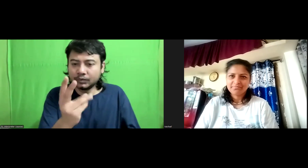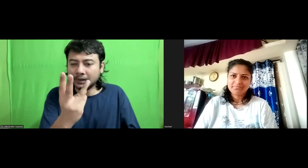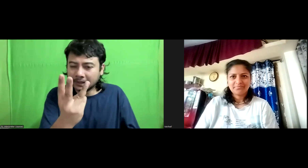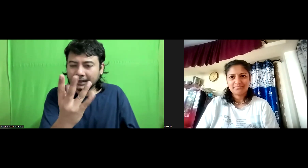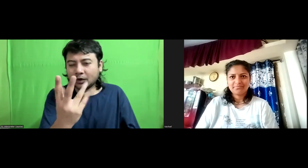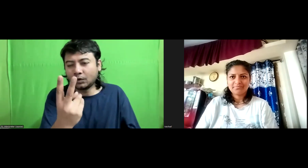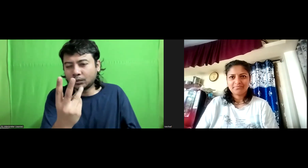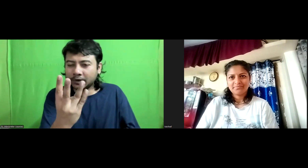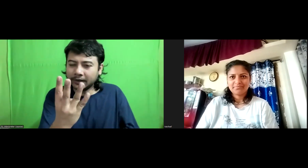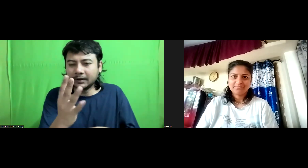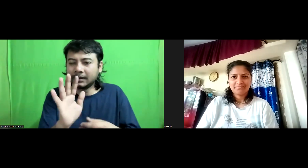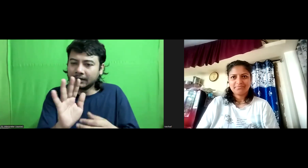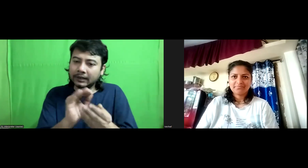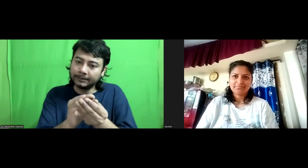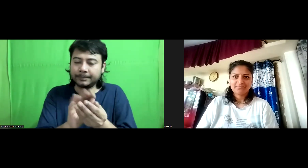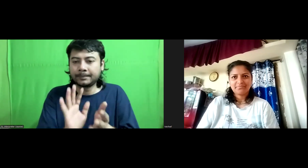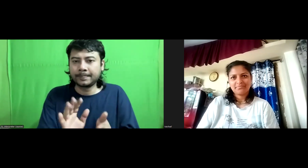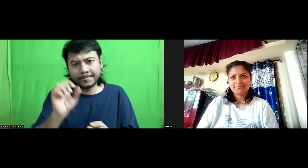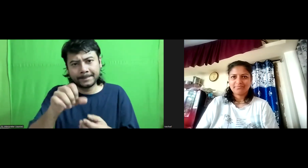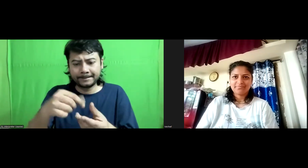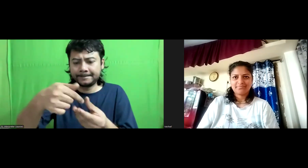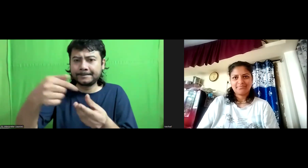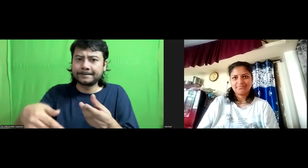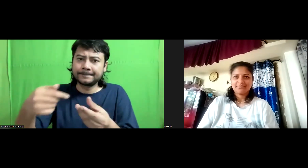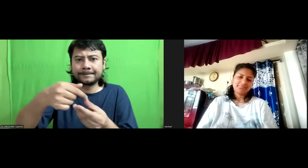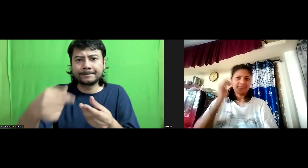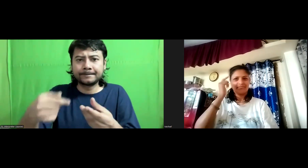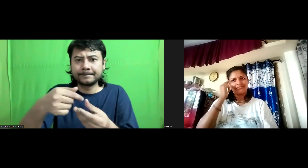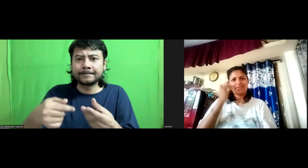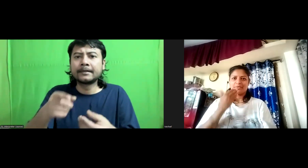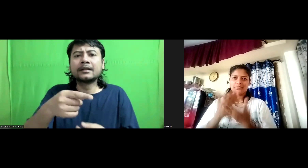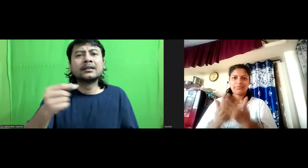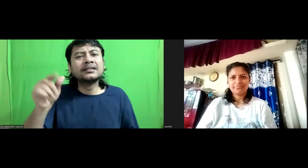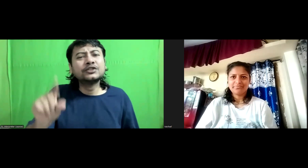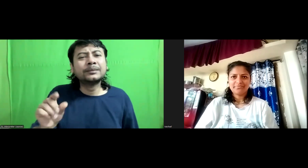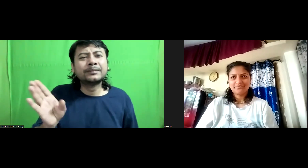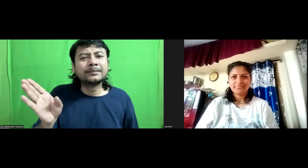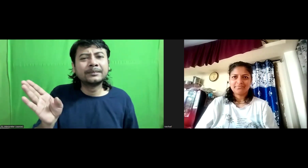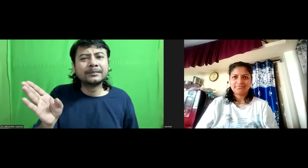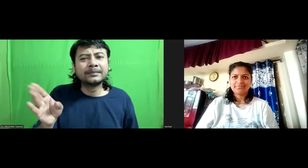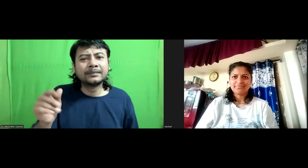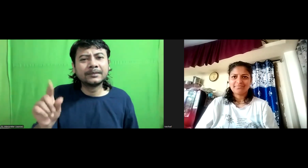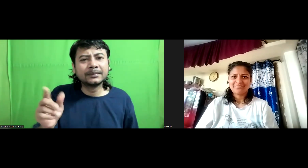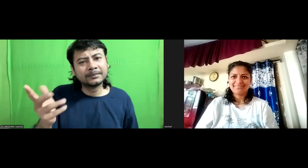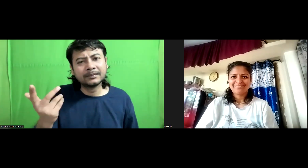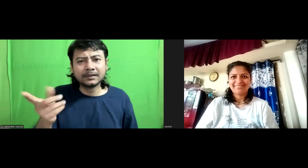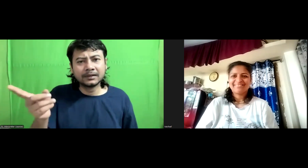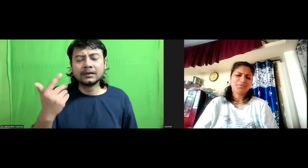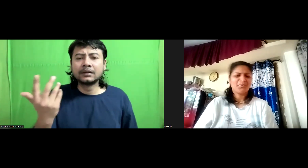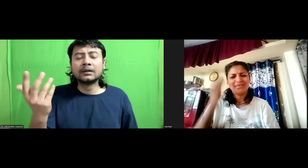so that they come very cheap. You can buy some 50 and keep it. If you're going outside for some program, you can buy some 50 or